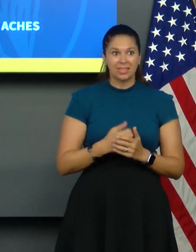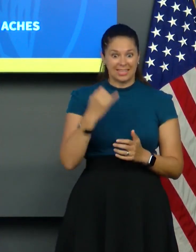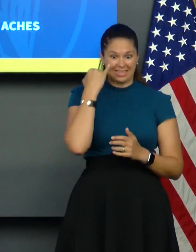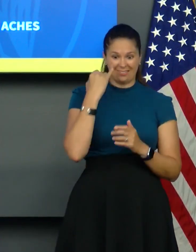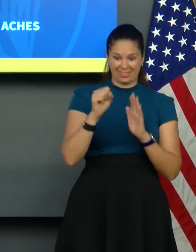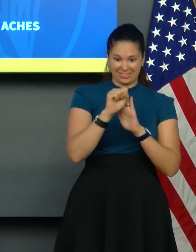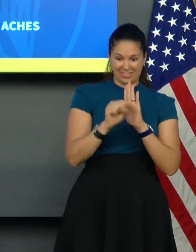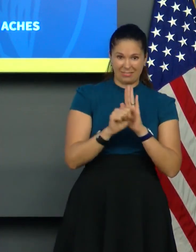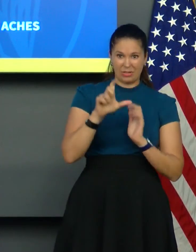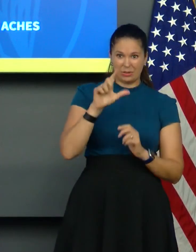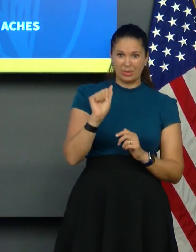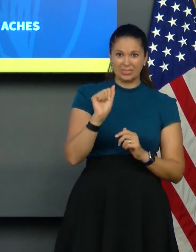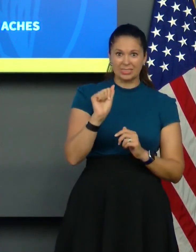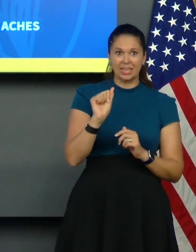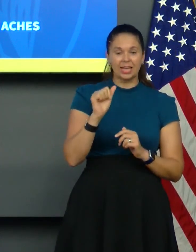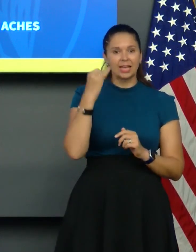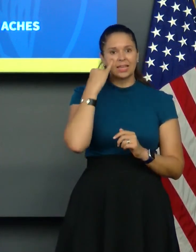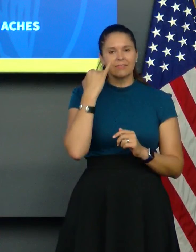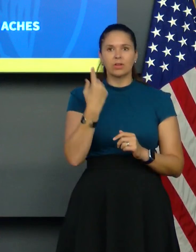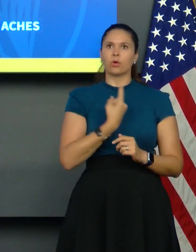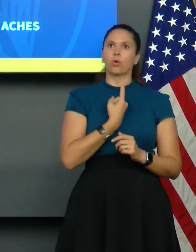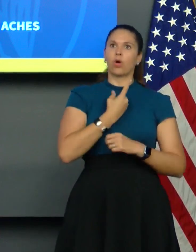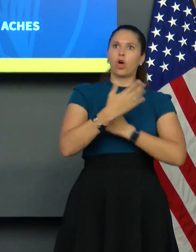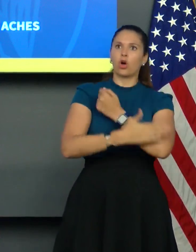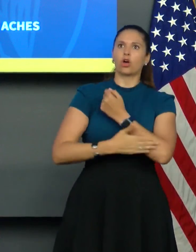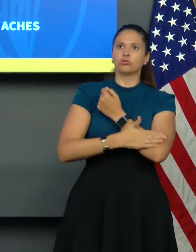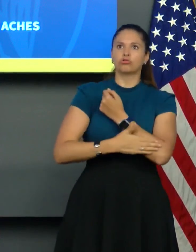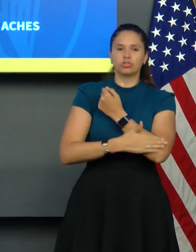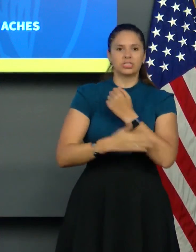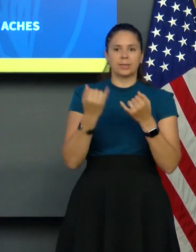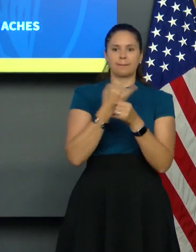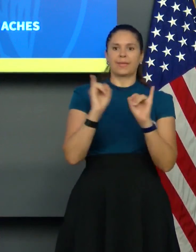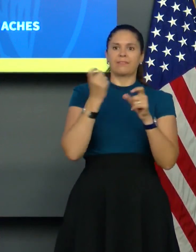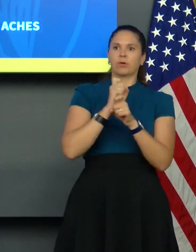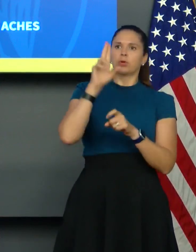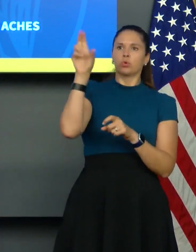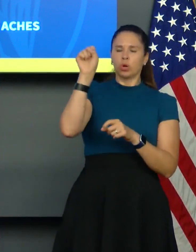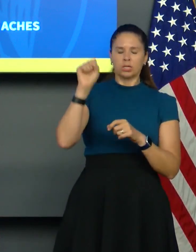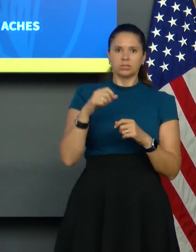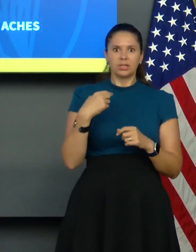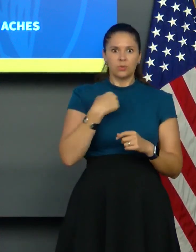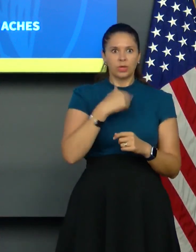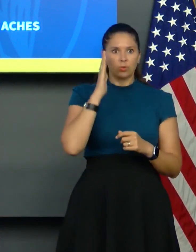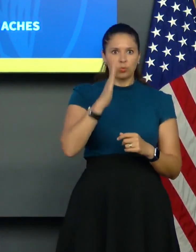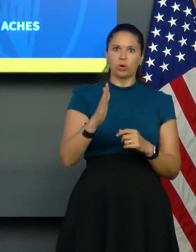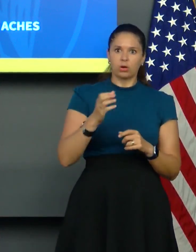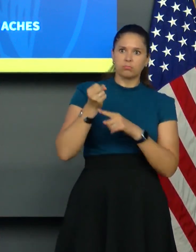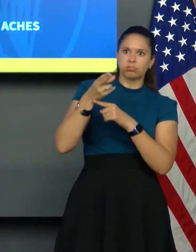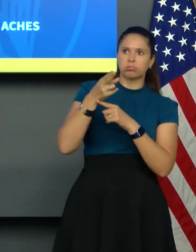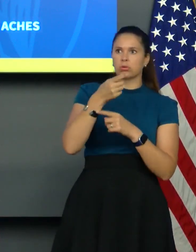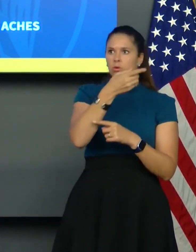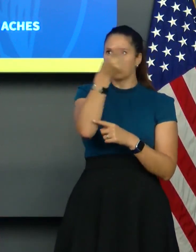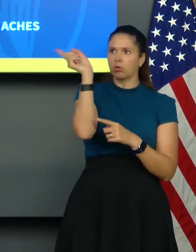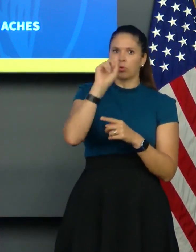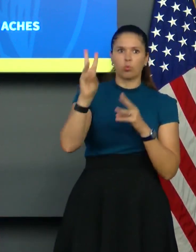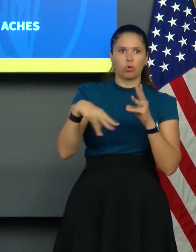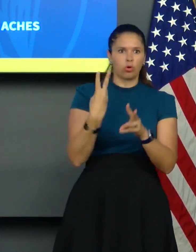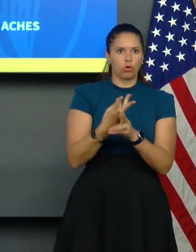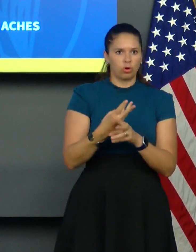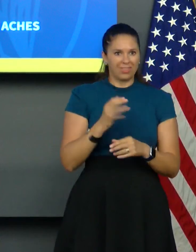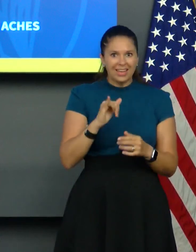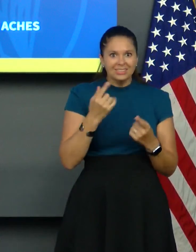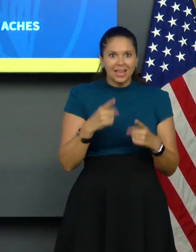state of Louisiana was an independent nation, we would be among the highest in the world. That's happening right now.